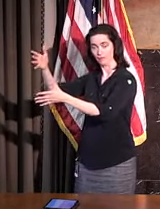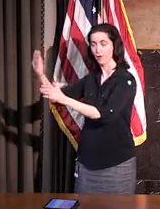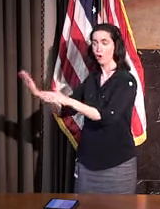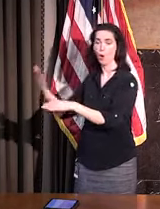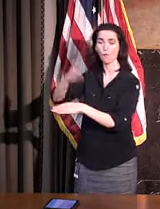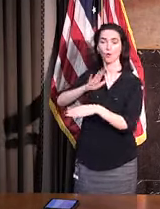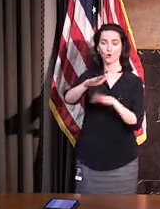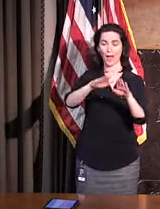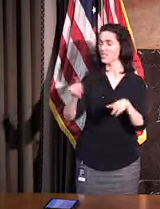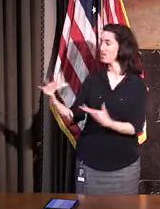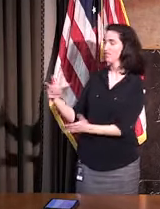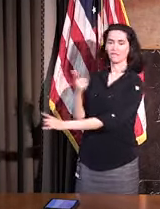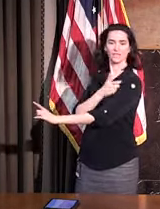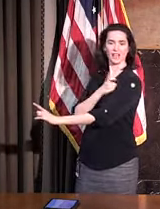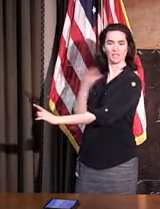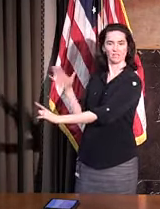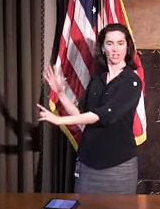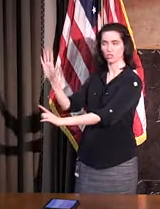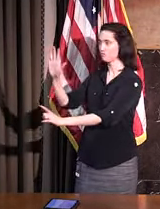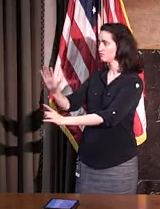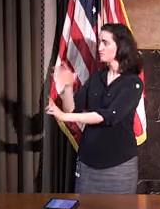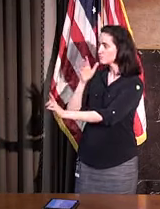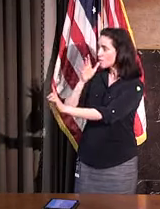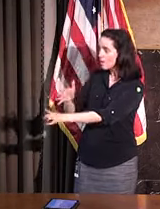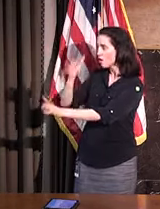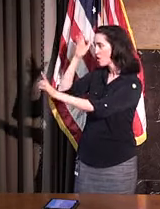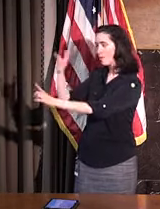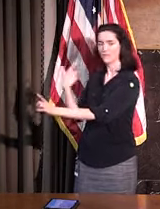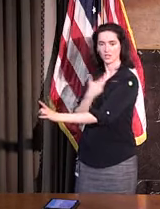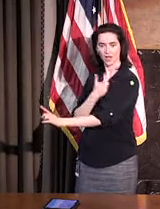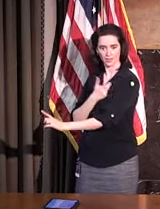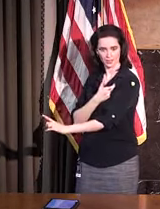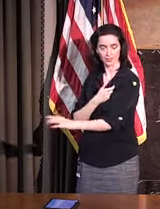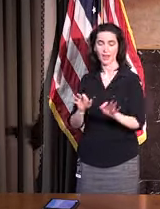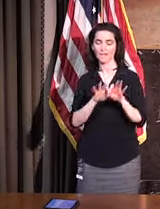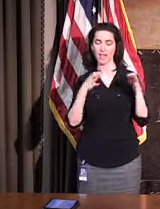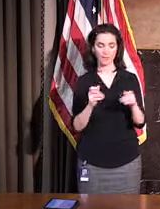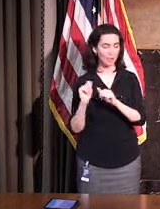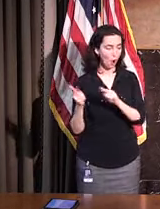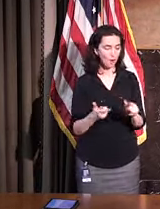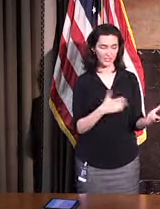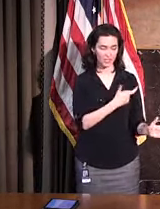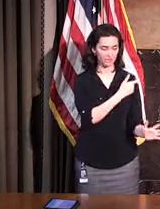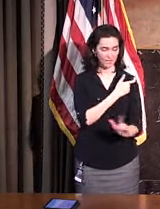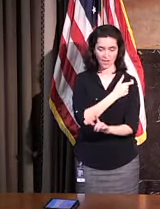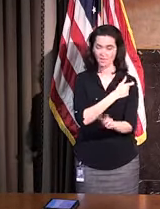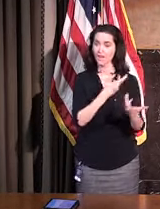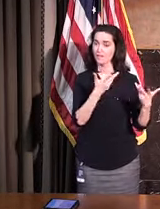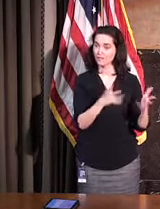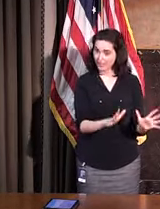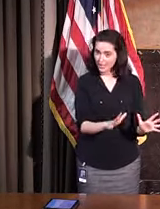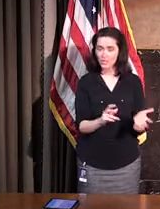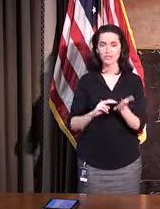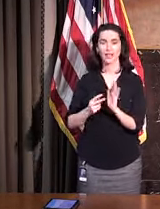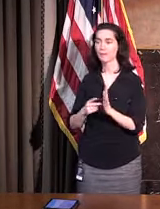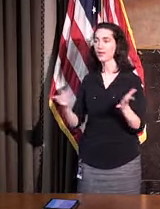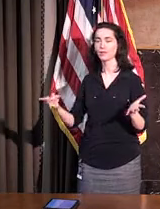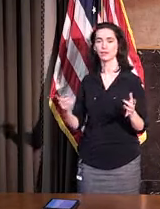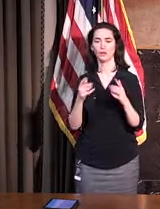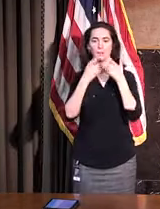grandparents fully vaccinated and the family they're visiting are fully vaccinated, then they don't need